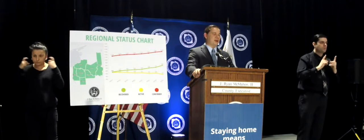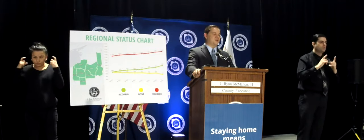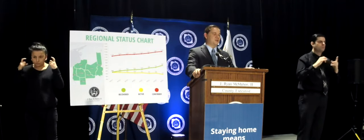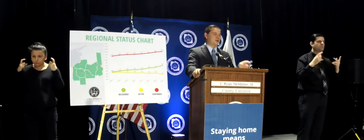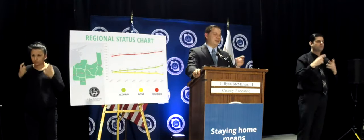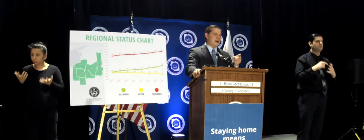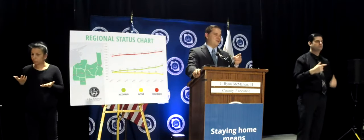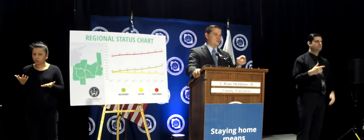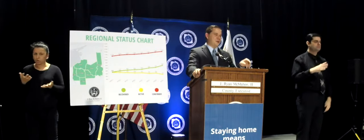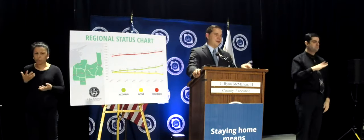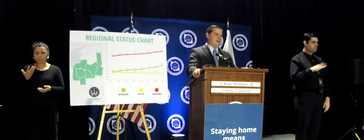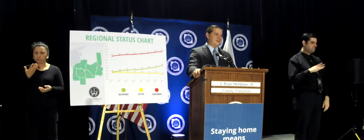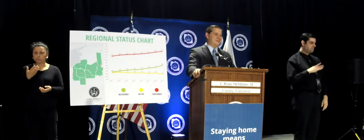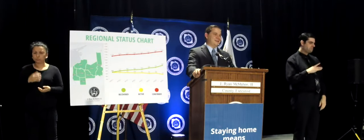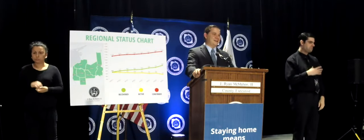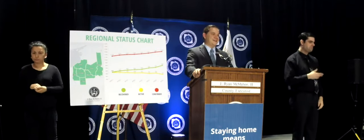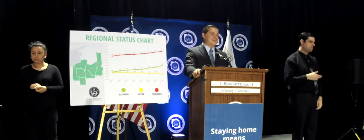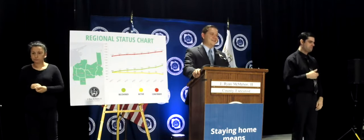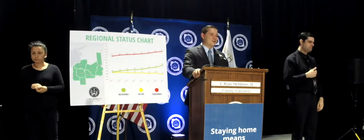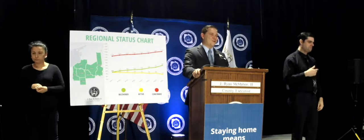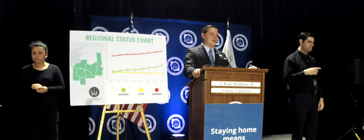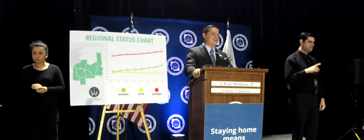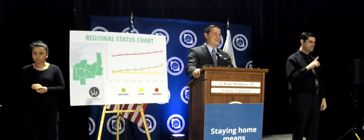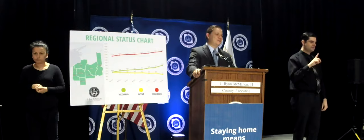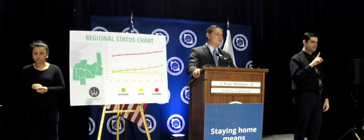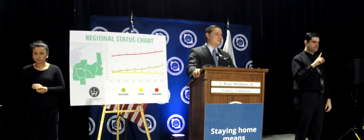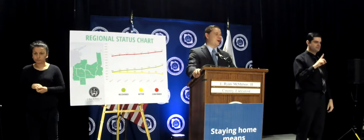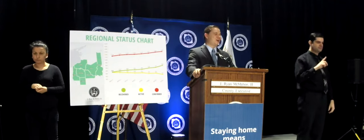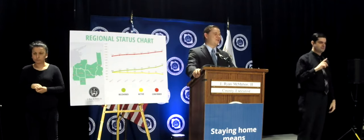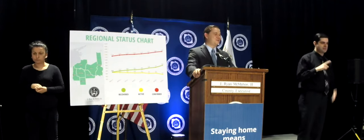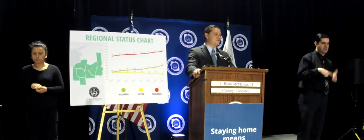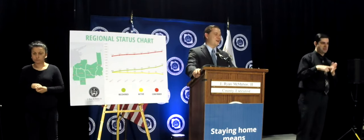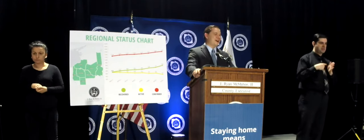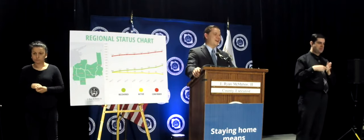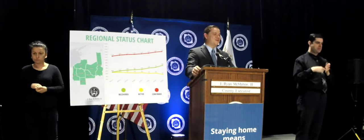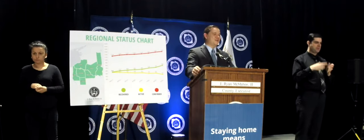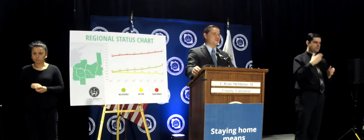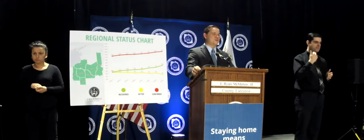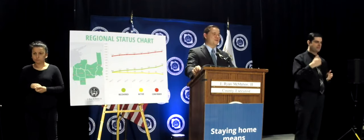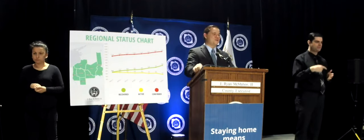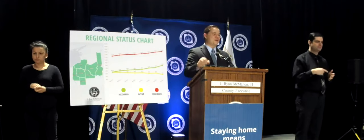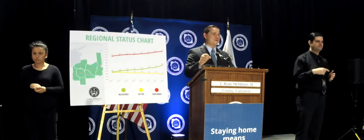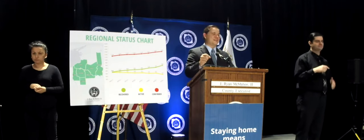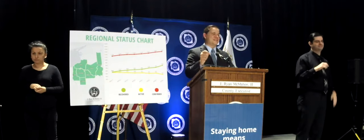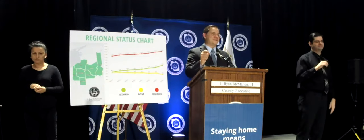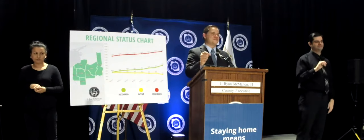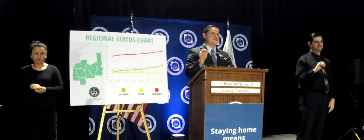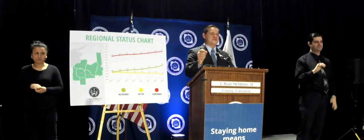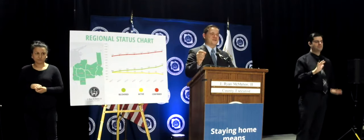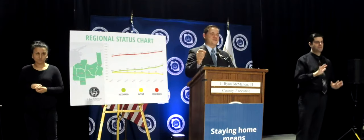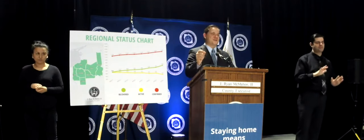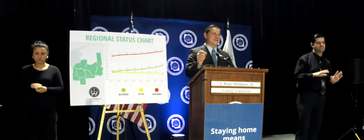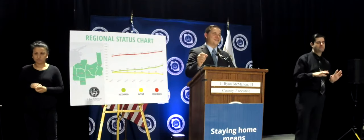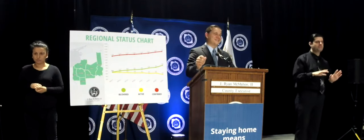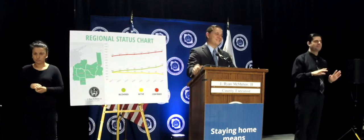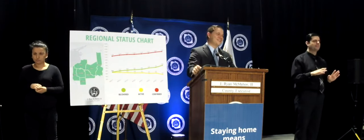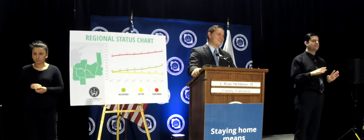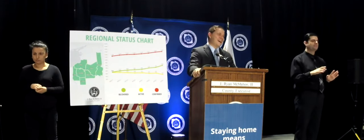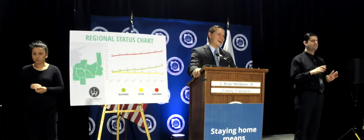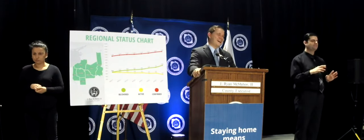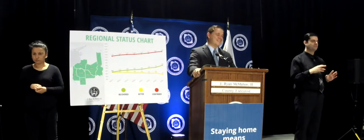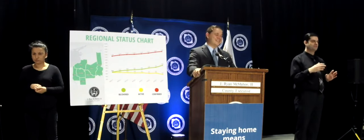So Prosecutor Donovan's back at it today. You don't want to get too far ahead of phase 1, but you want me to tell you what phase 1